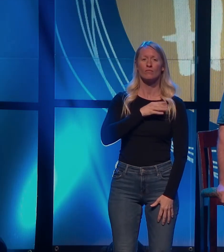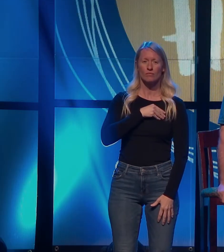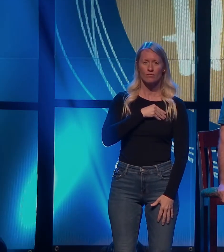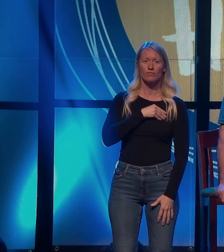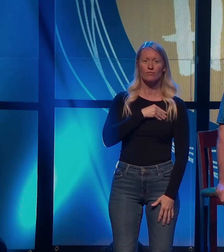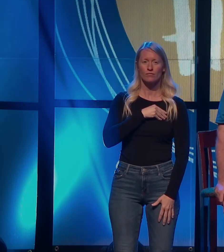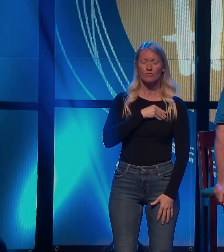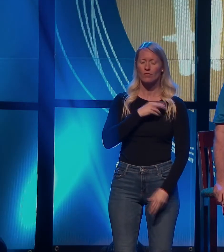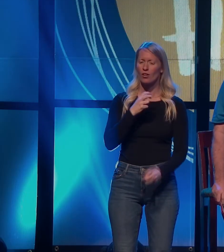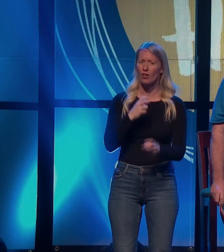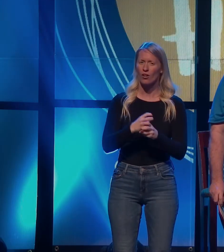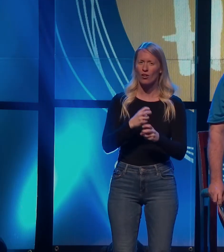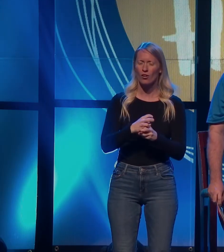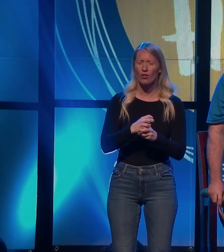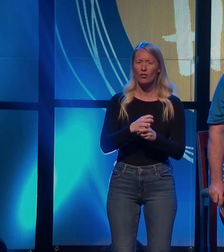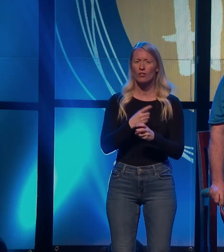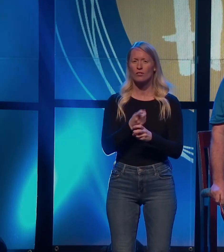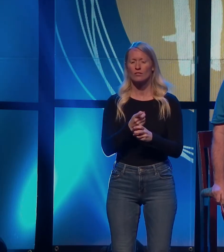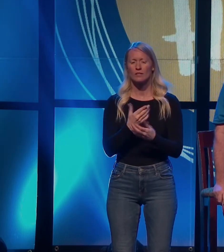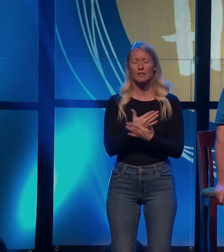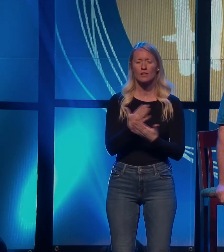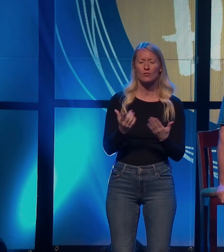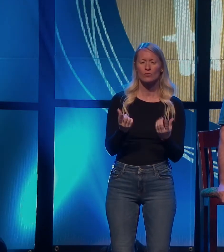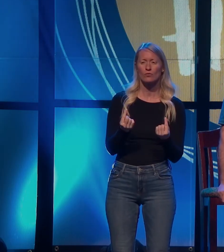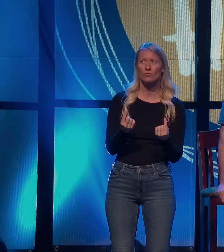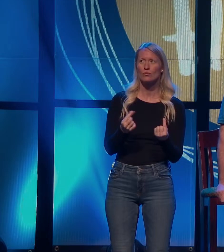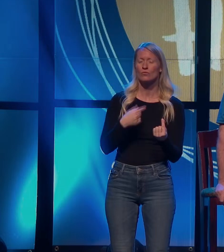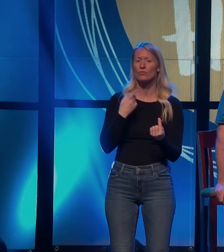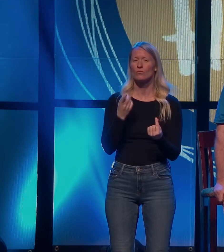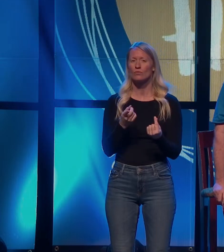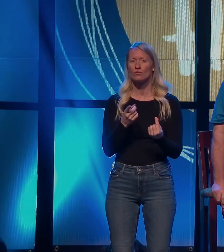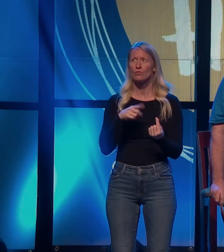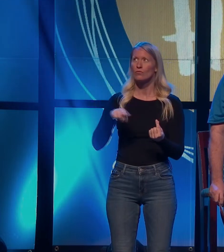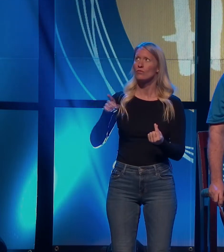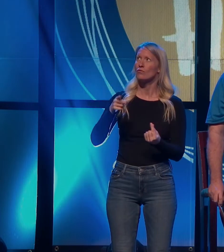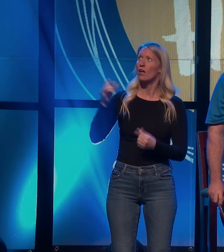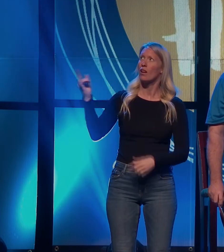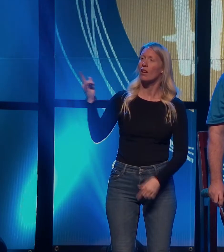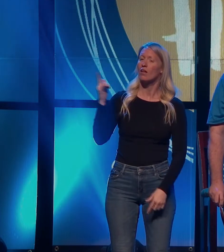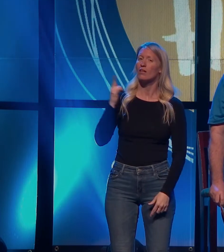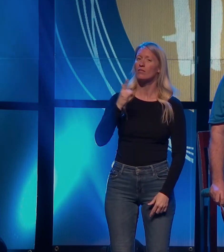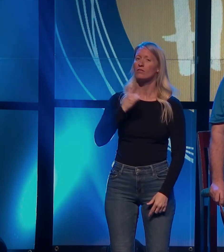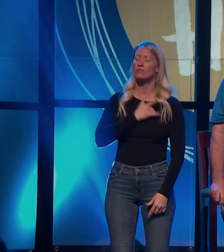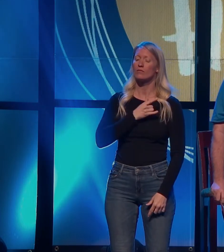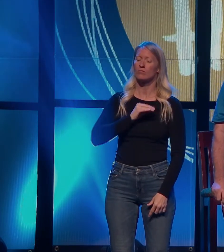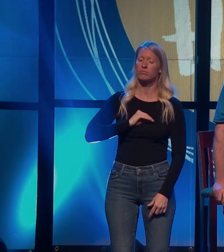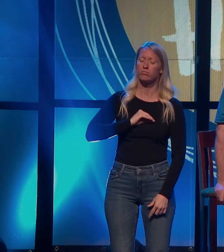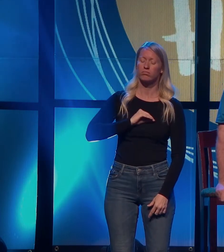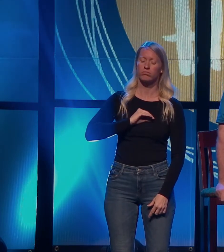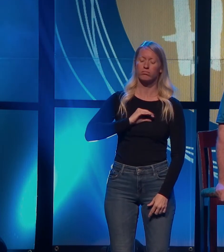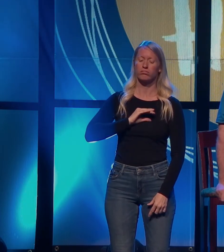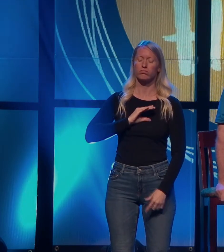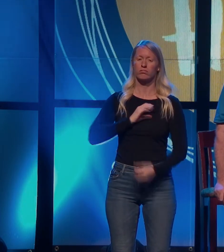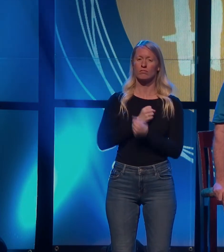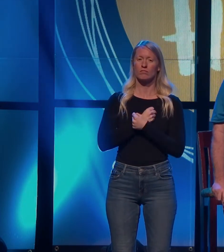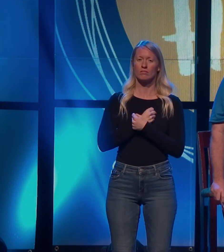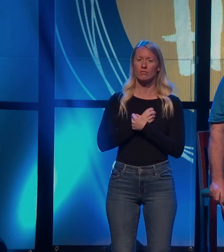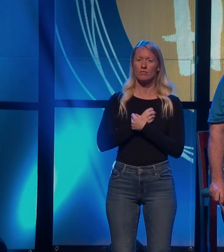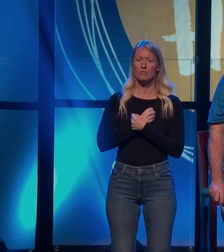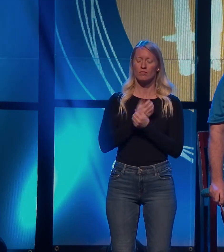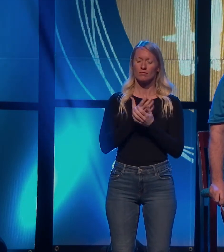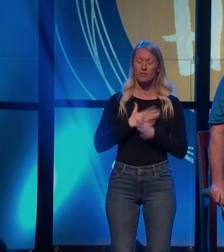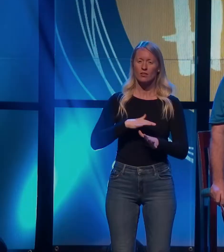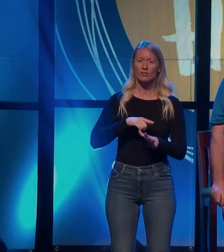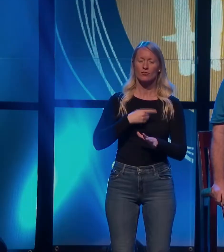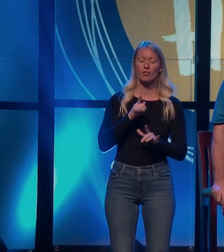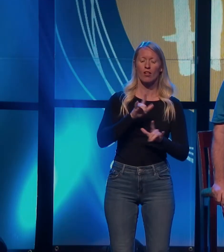Such a hard thing to do, to think about receiving your love and allowing that to fill us up enough to love others. But what a powerful